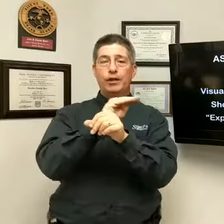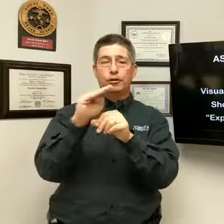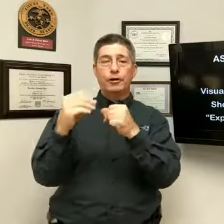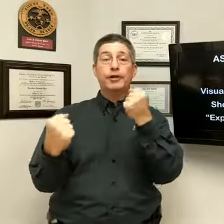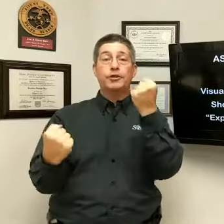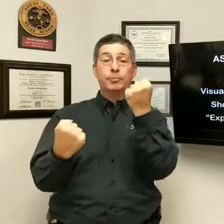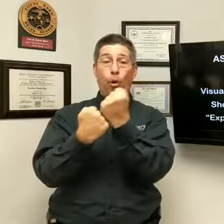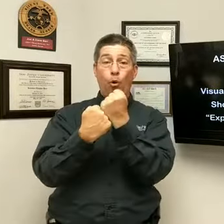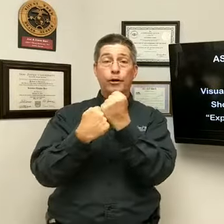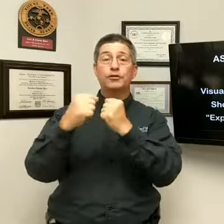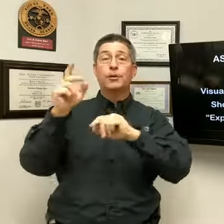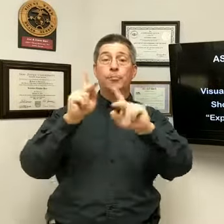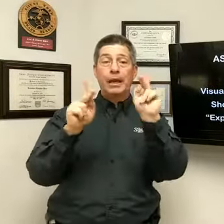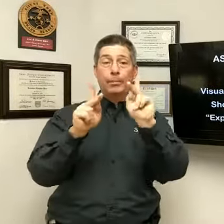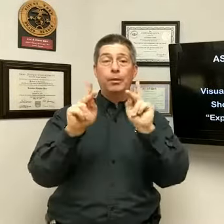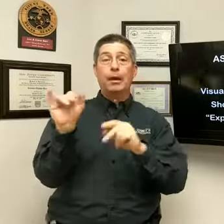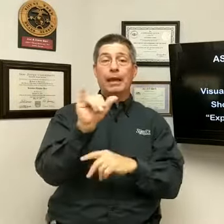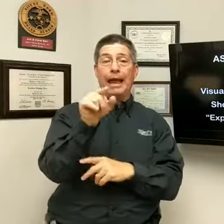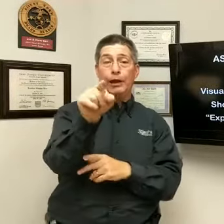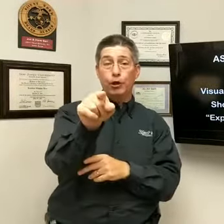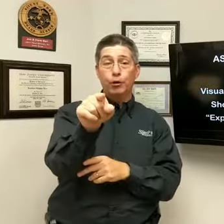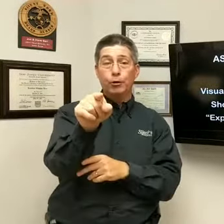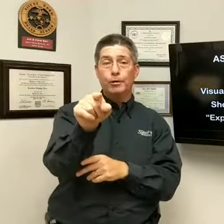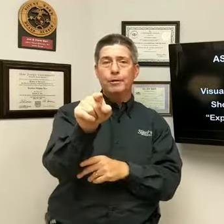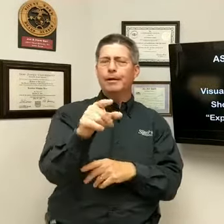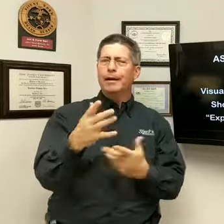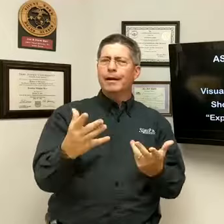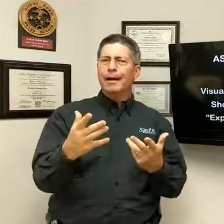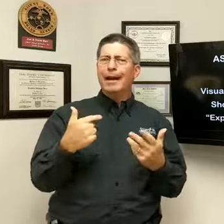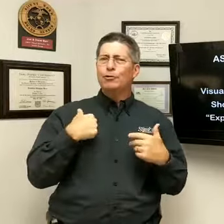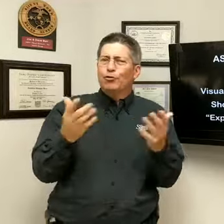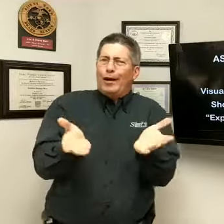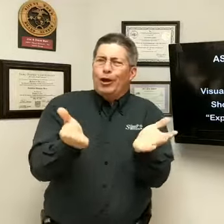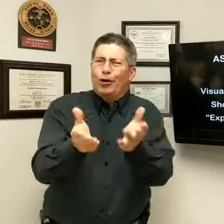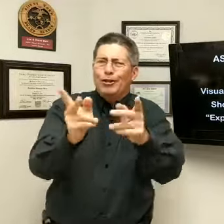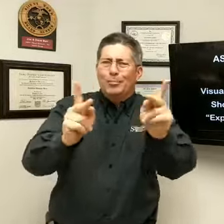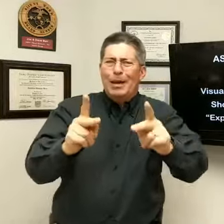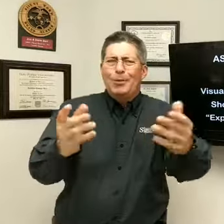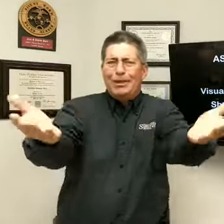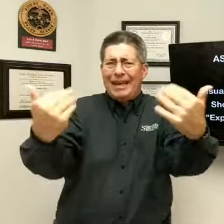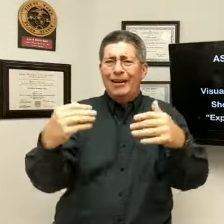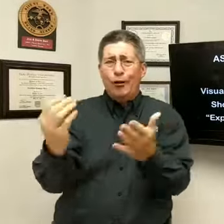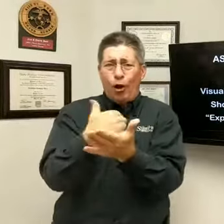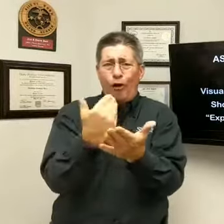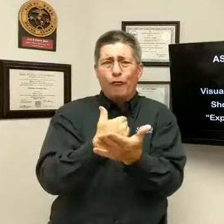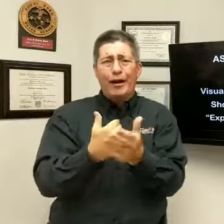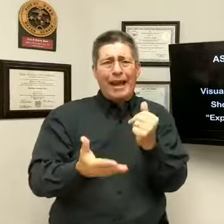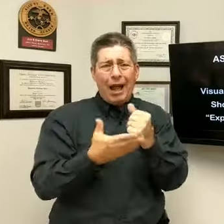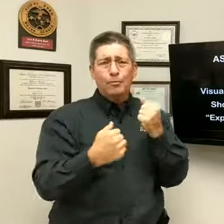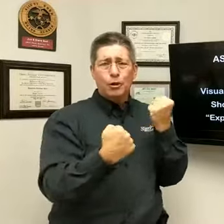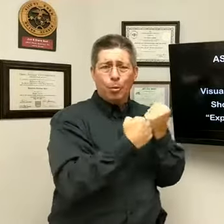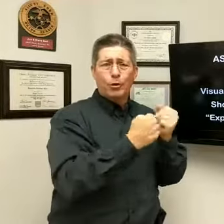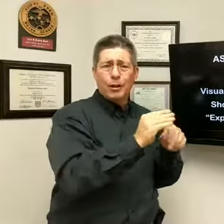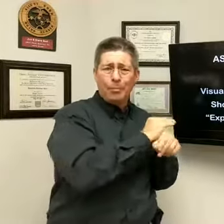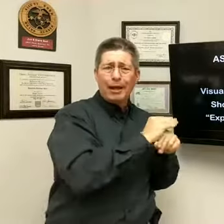ministry supports people like you. And I was trying to encourage the people to give an offering to help support the